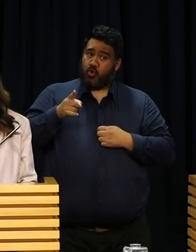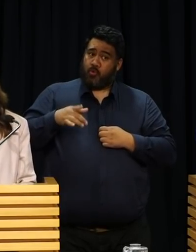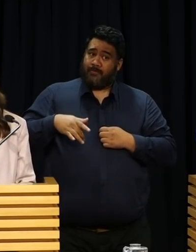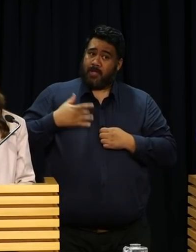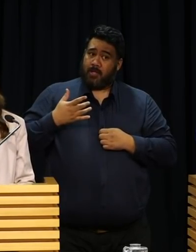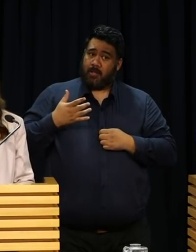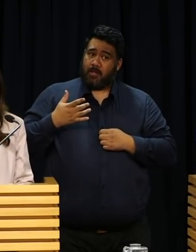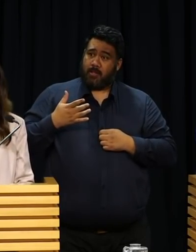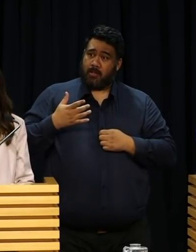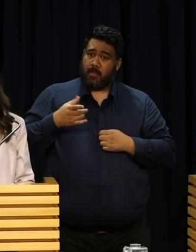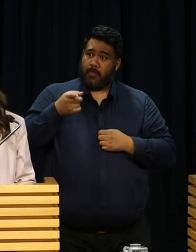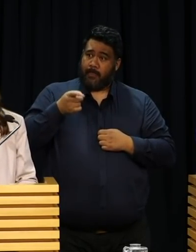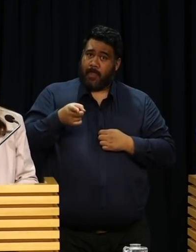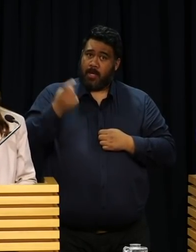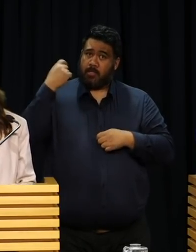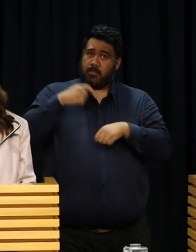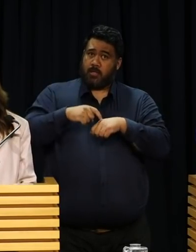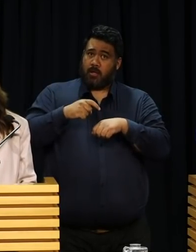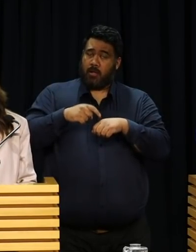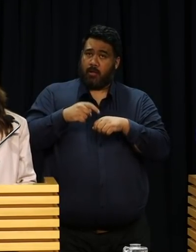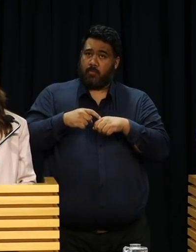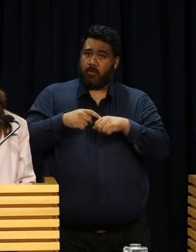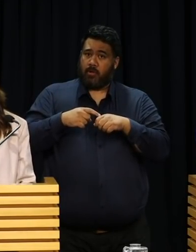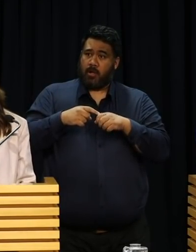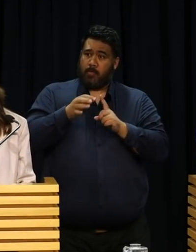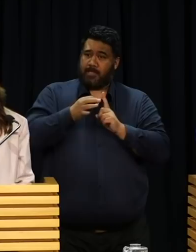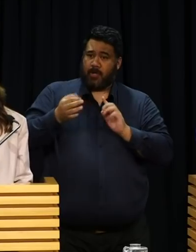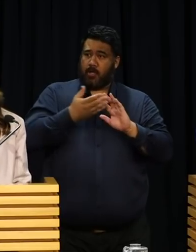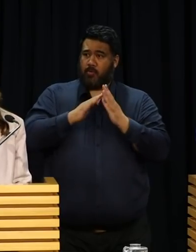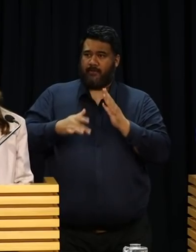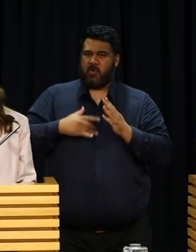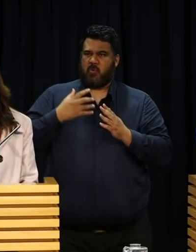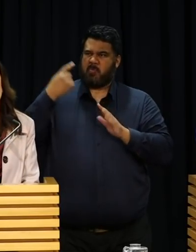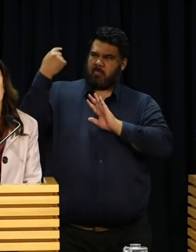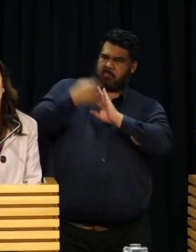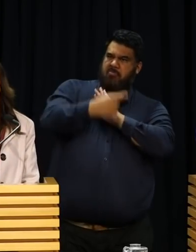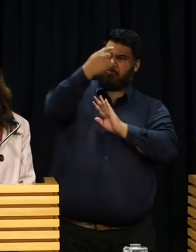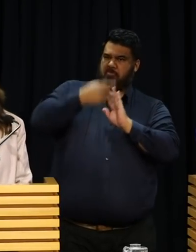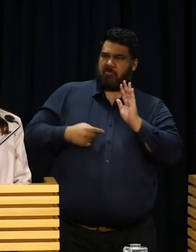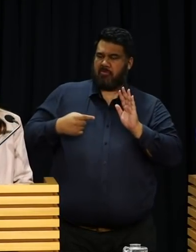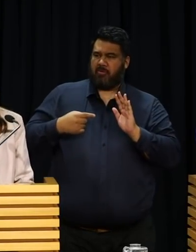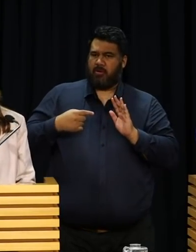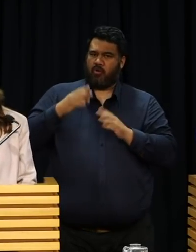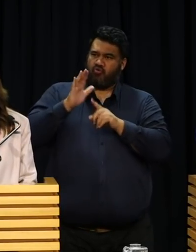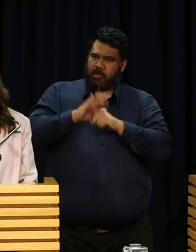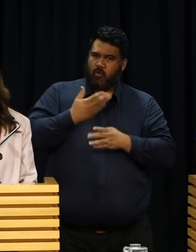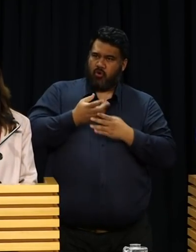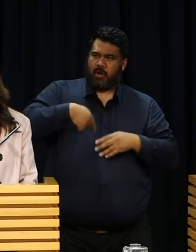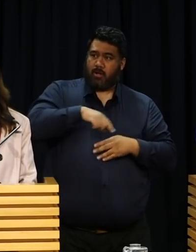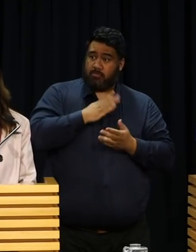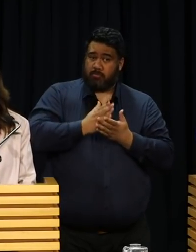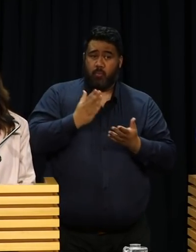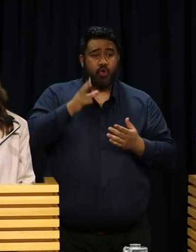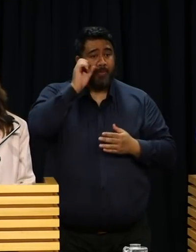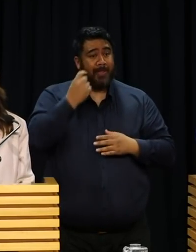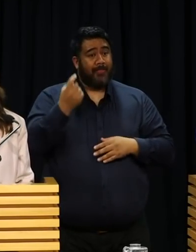towards? Certainly that's the experience that the community have shared with us. If you can imagine at that time, government officials standing up and